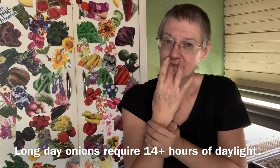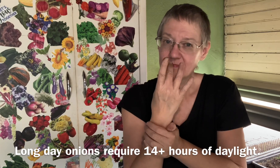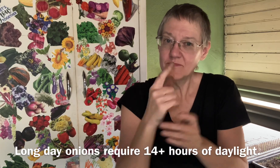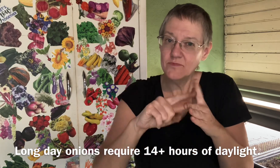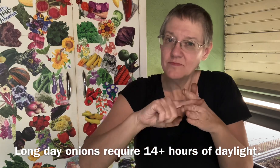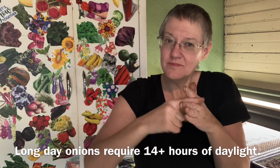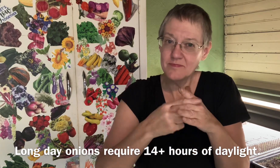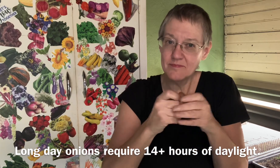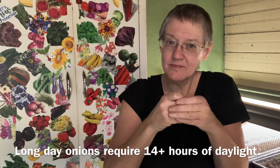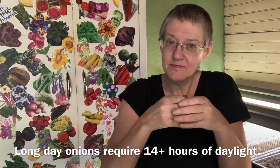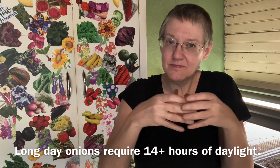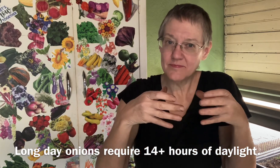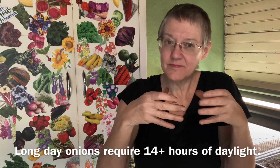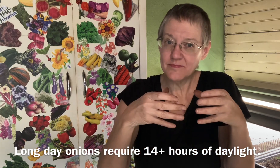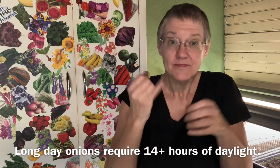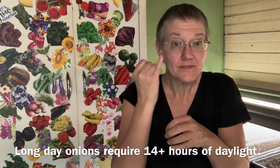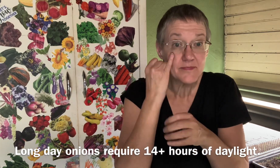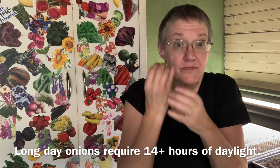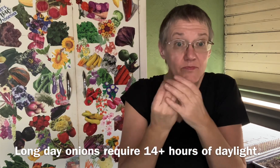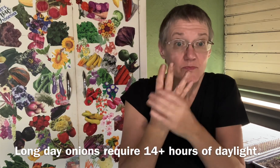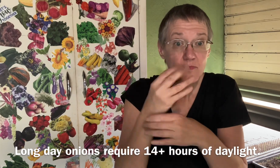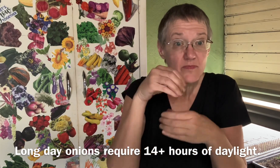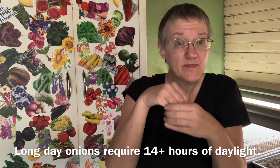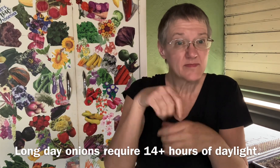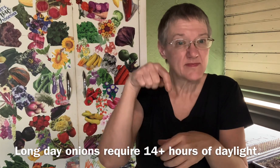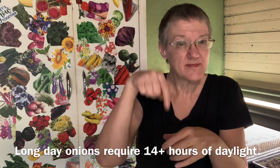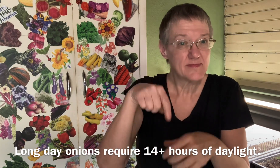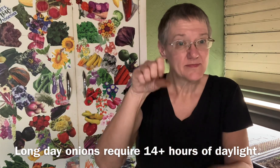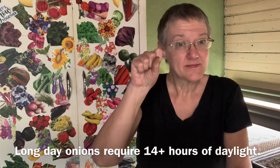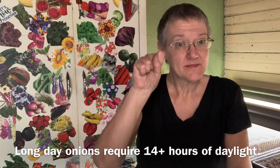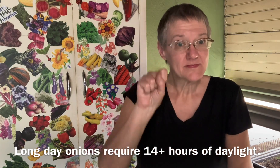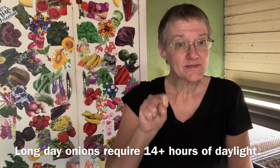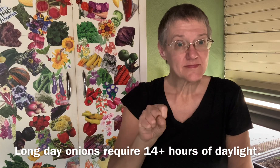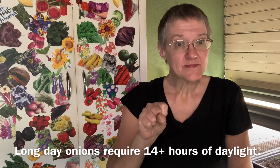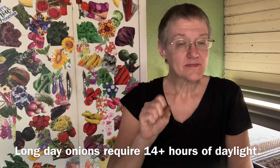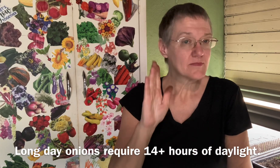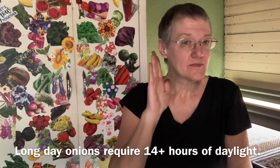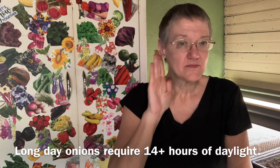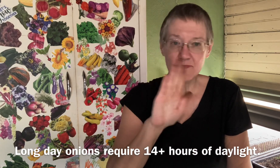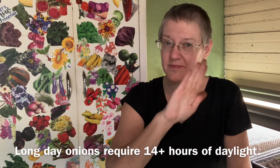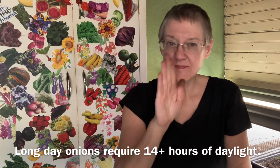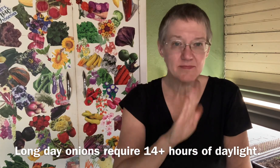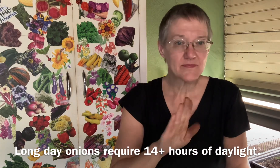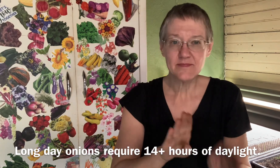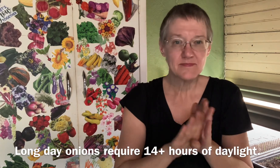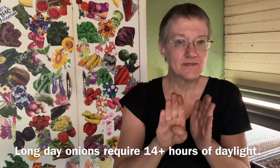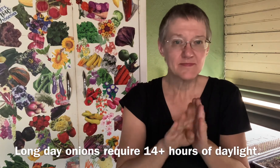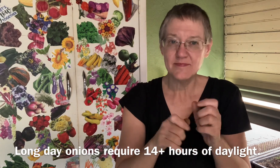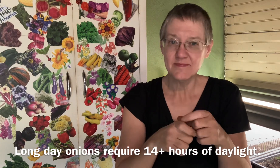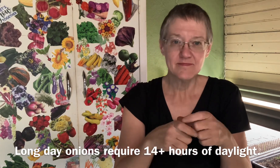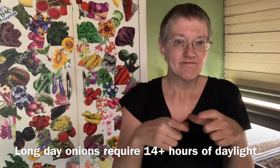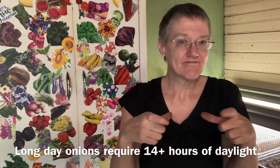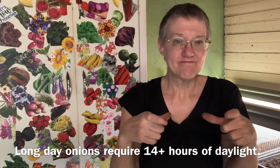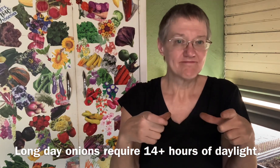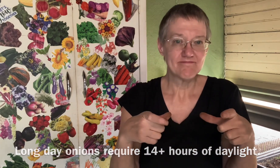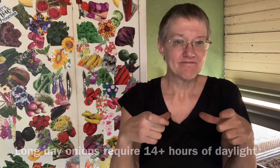to start developing bulbs, if you're growing those in the deep south, you're never going to have